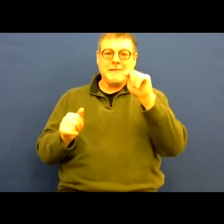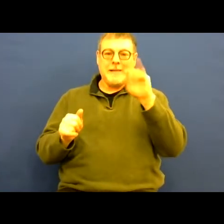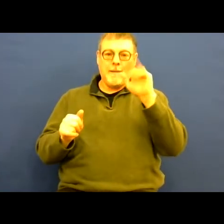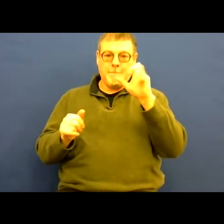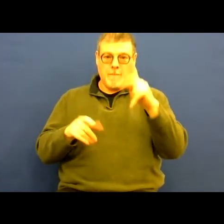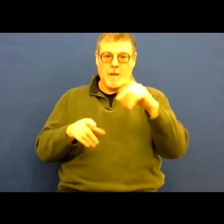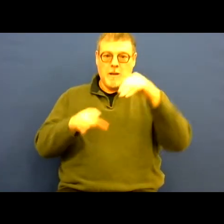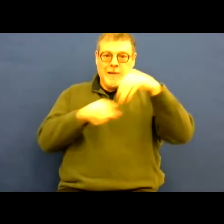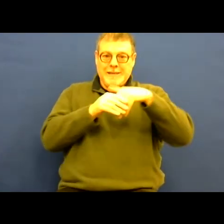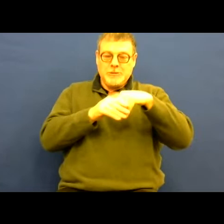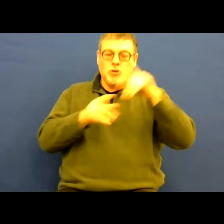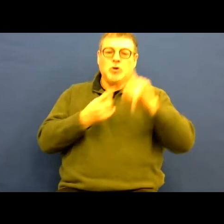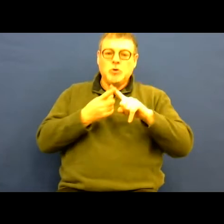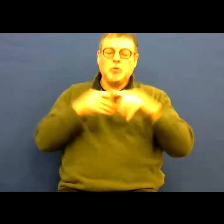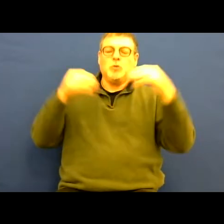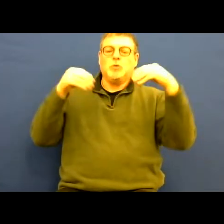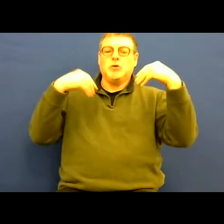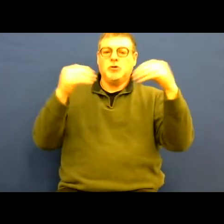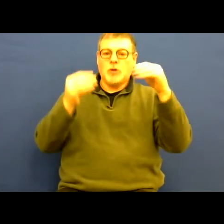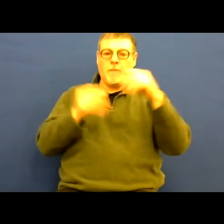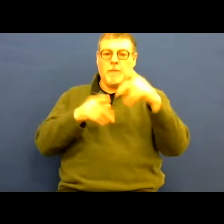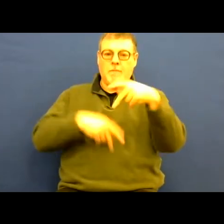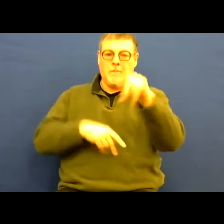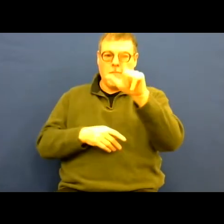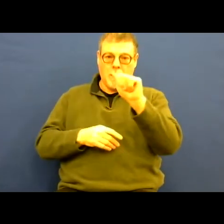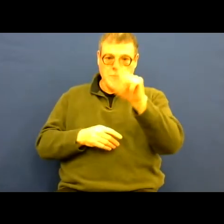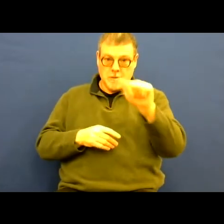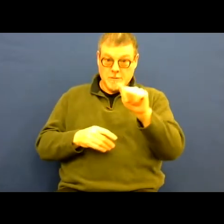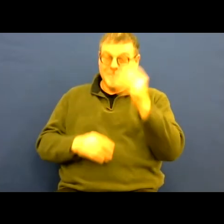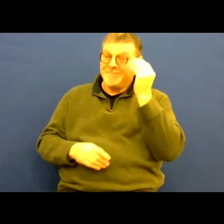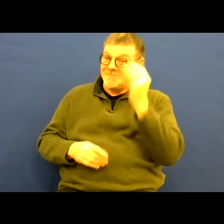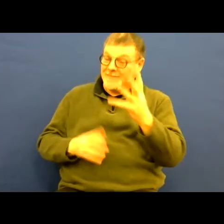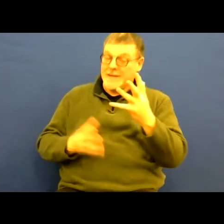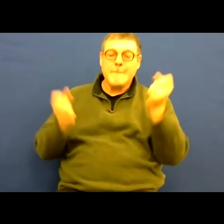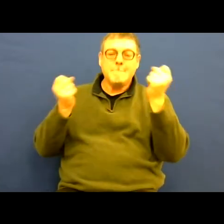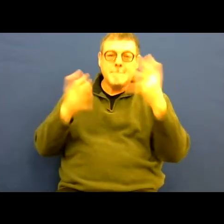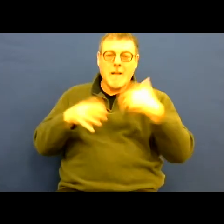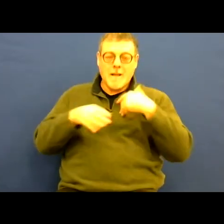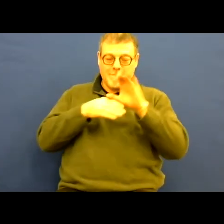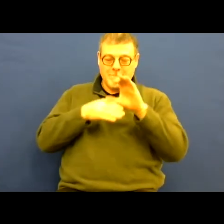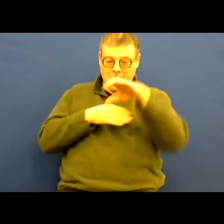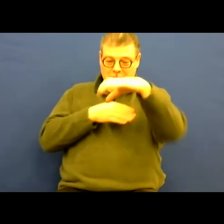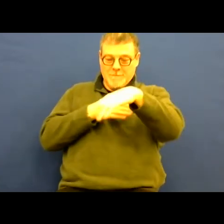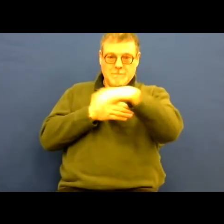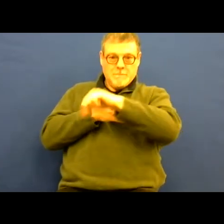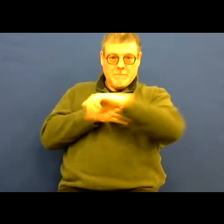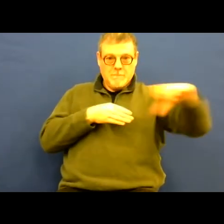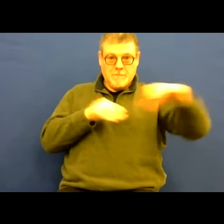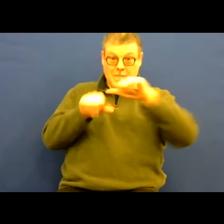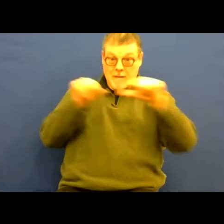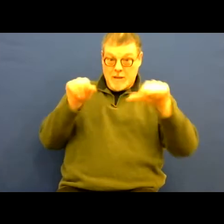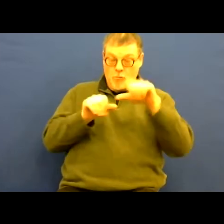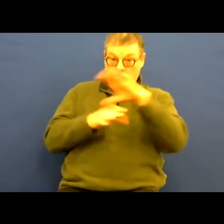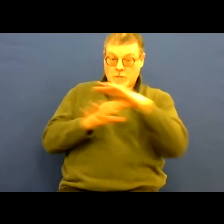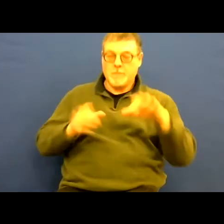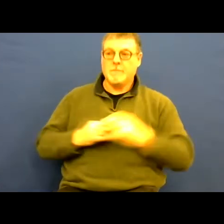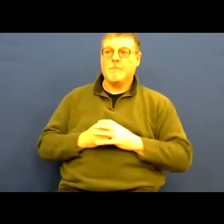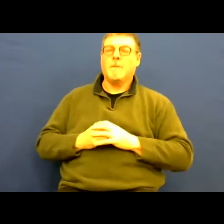internal to shopping plazas. So a lot of shopping plazas have these out parcels. They